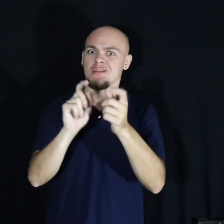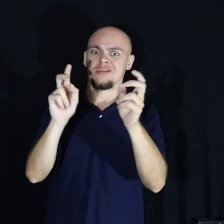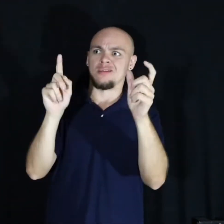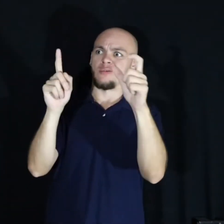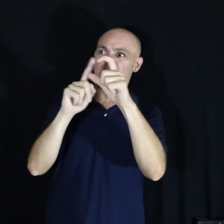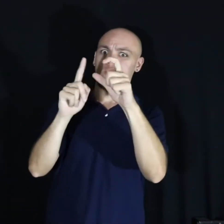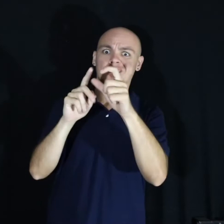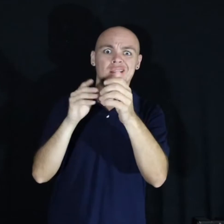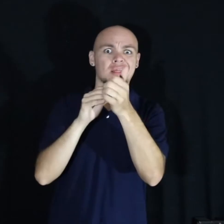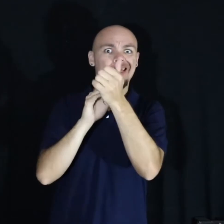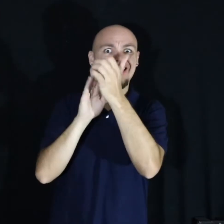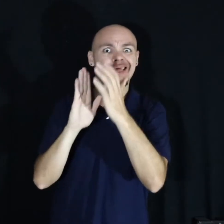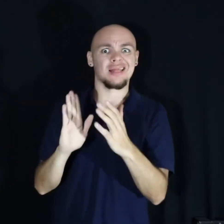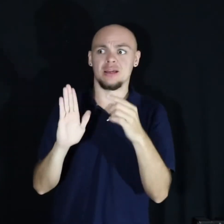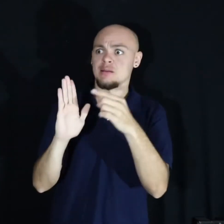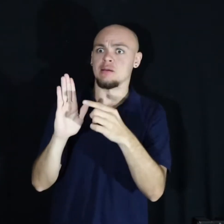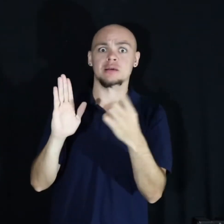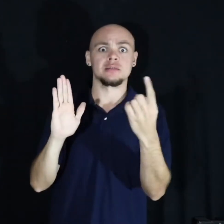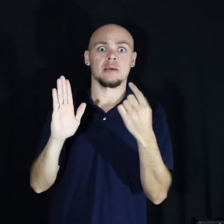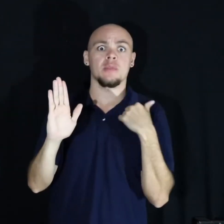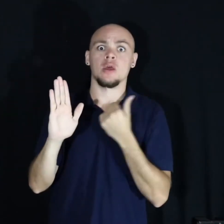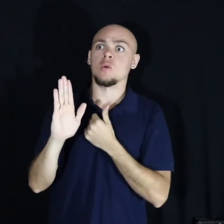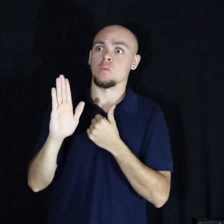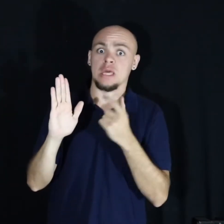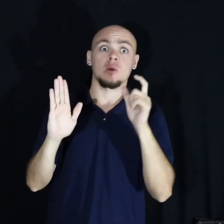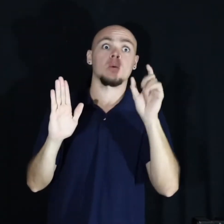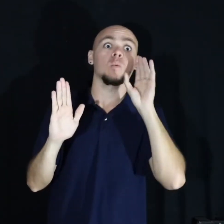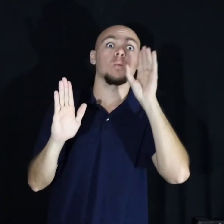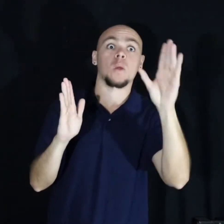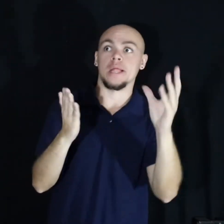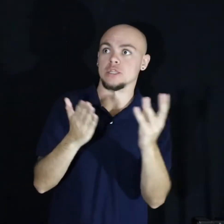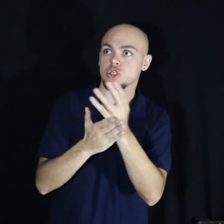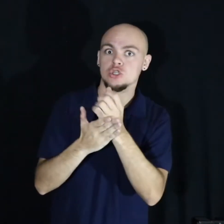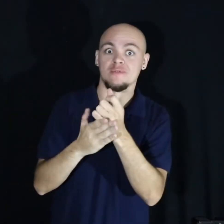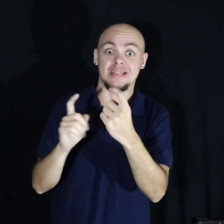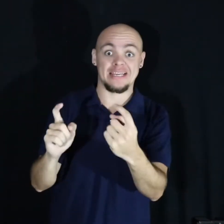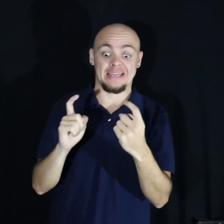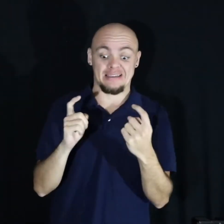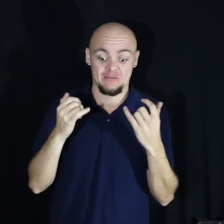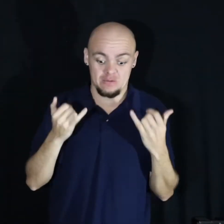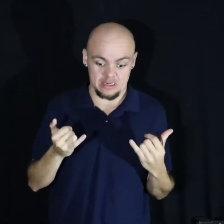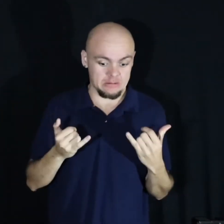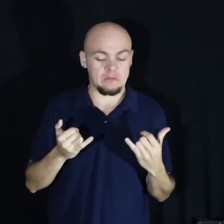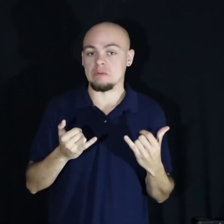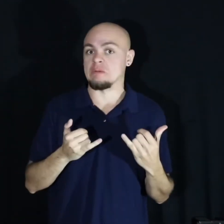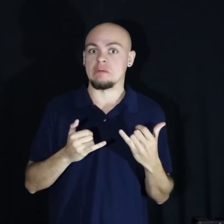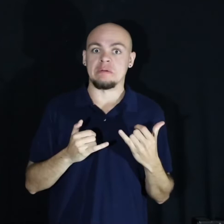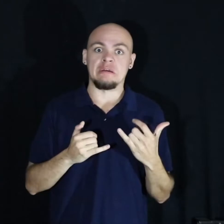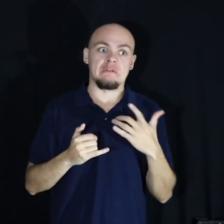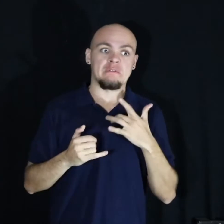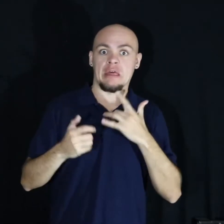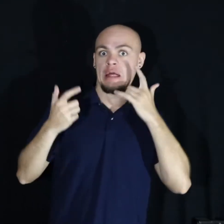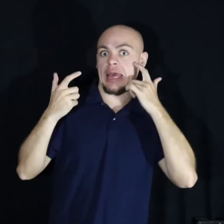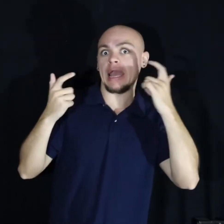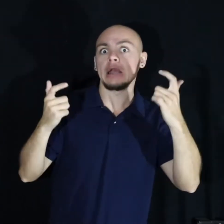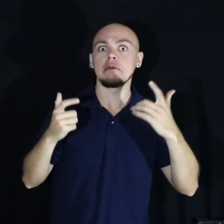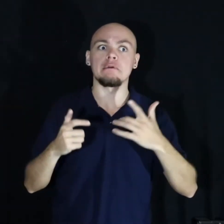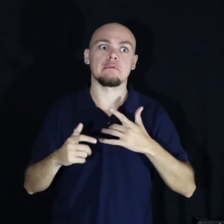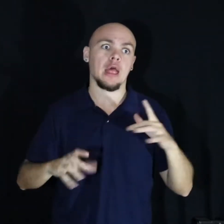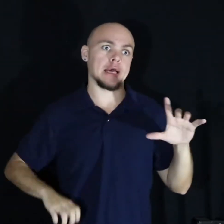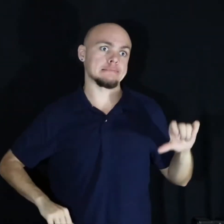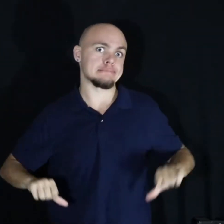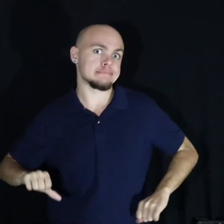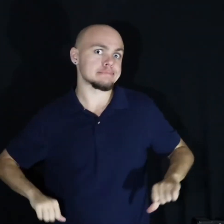it as if it's something that one day we're going to deserve. But to give it to ourselves right now means a level of arrogance or cockiness that we're not comfortable